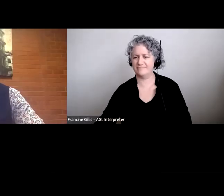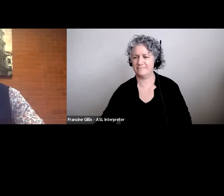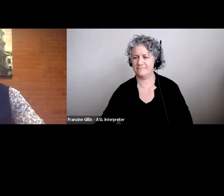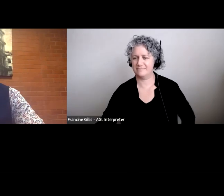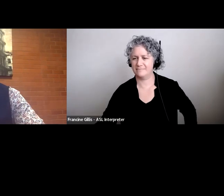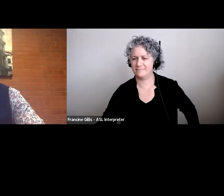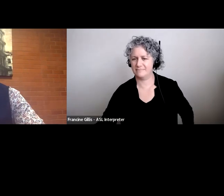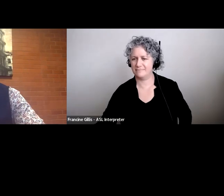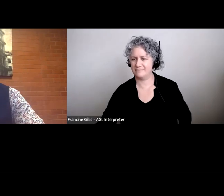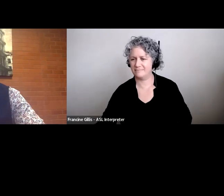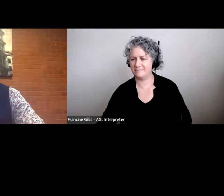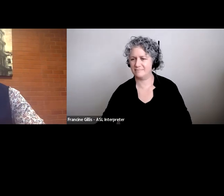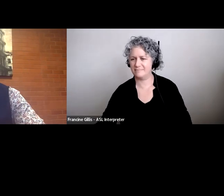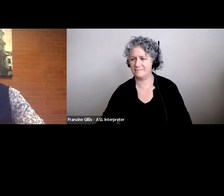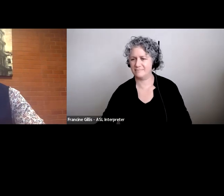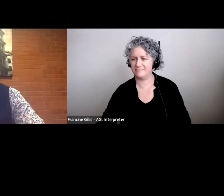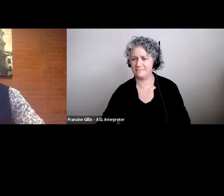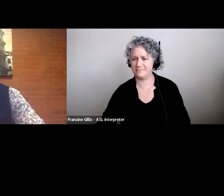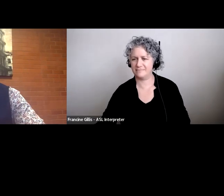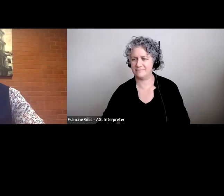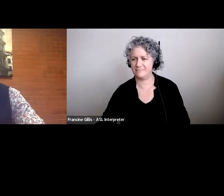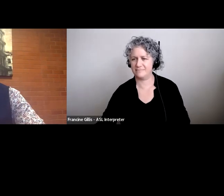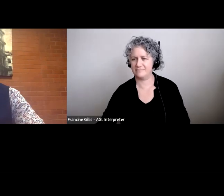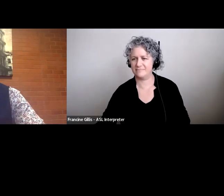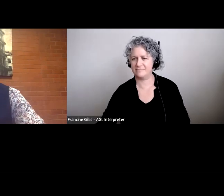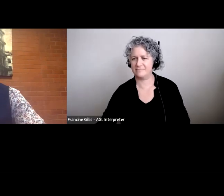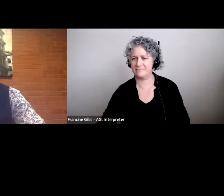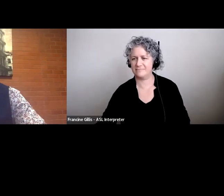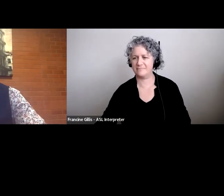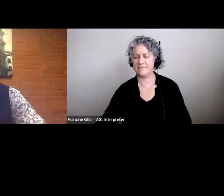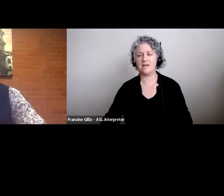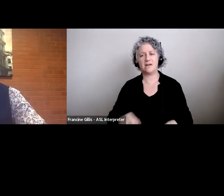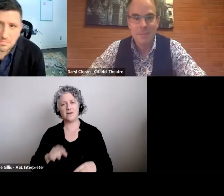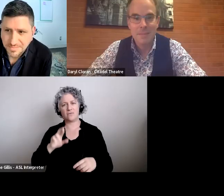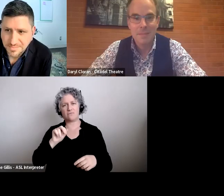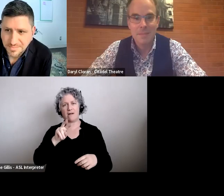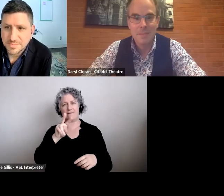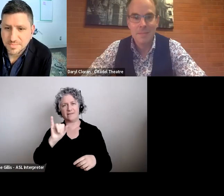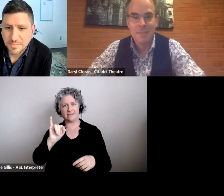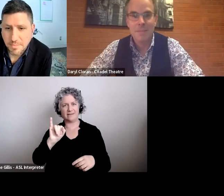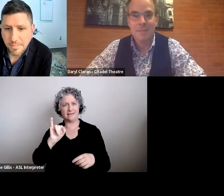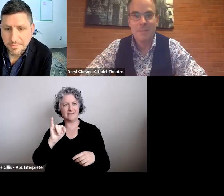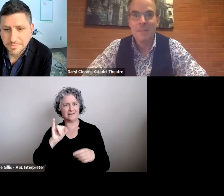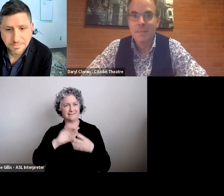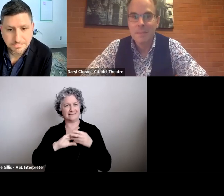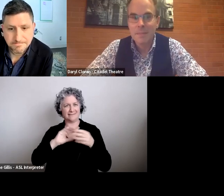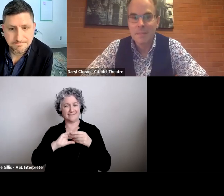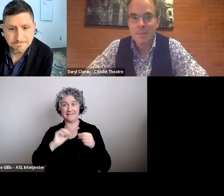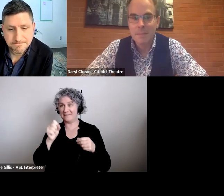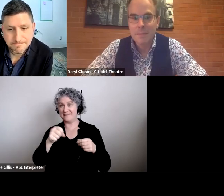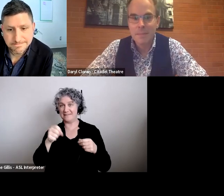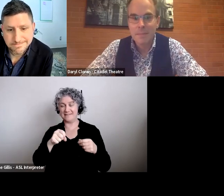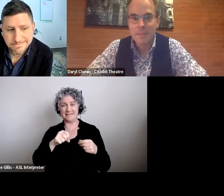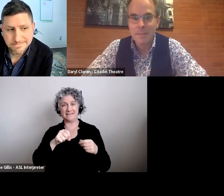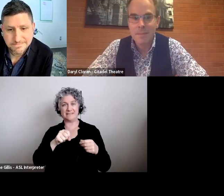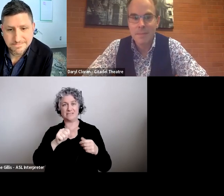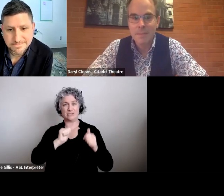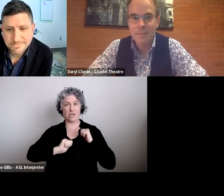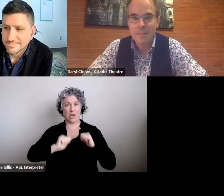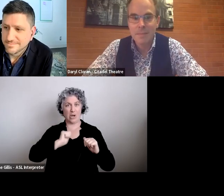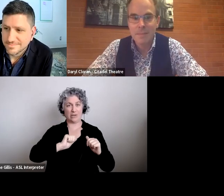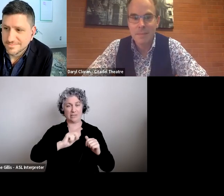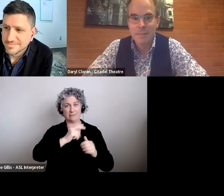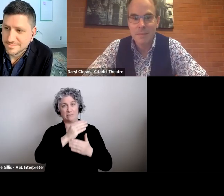Anyone else? I'll just say, yeah. So the second part of our show is a community meal where you hear storytelling and everyone